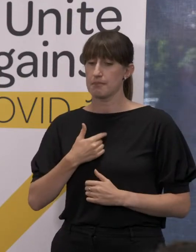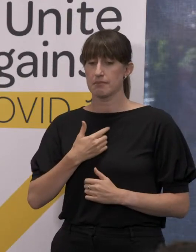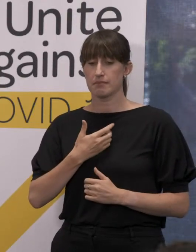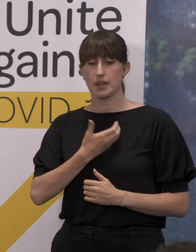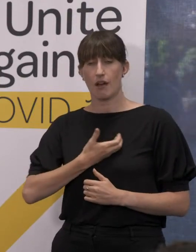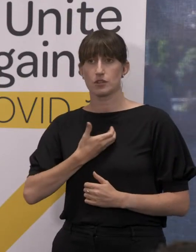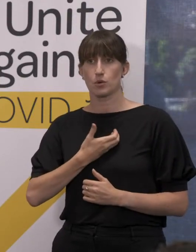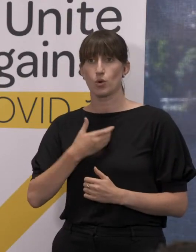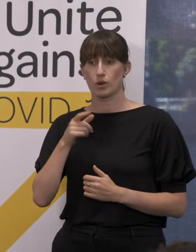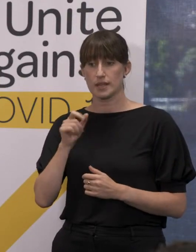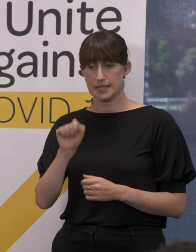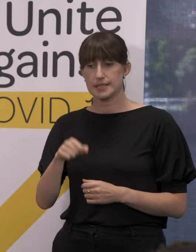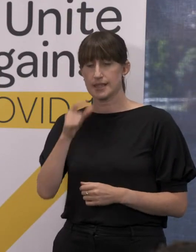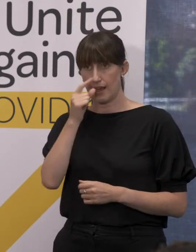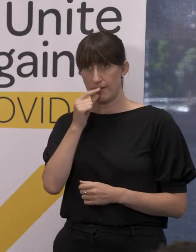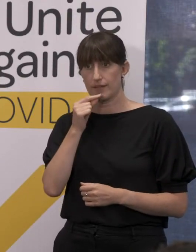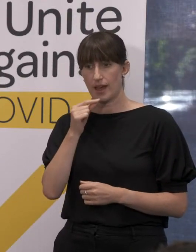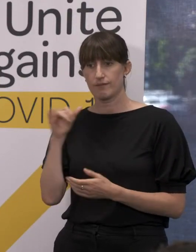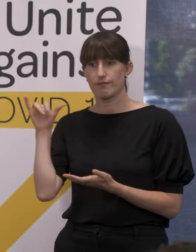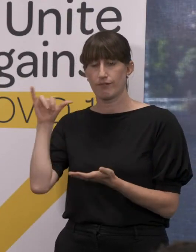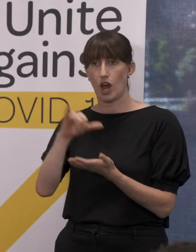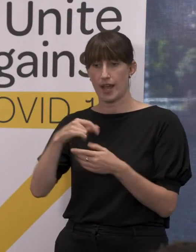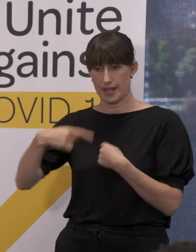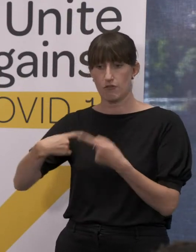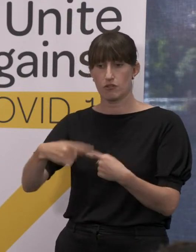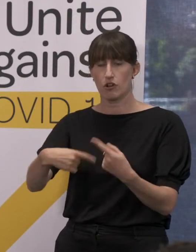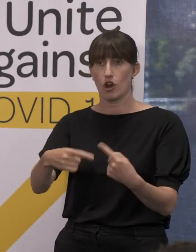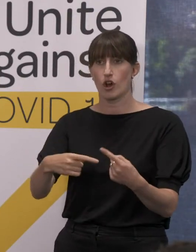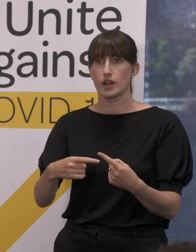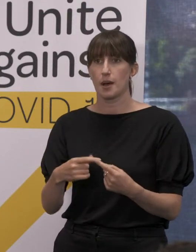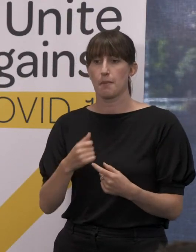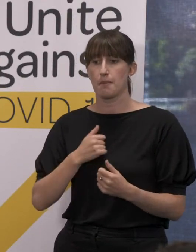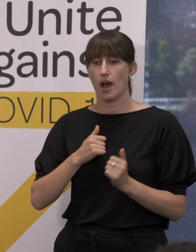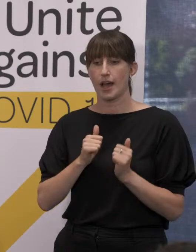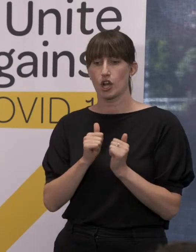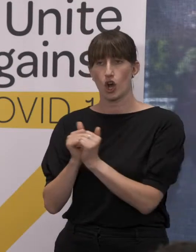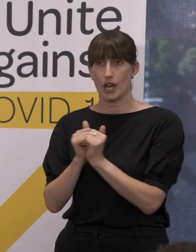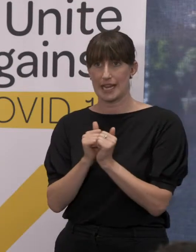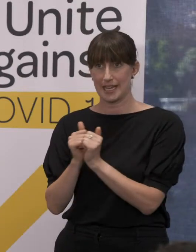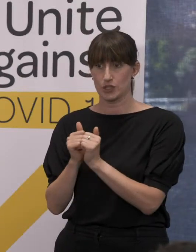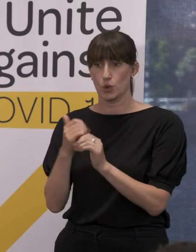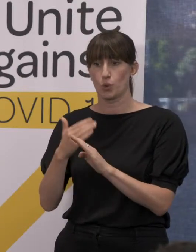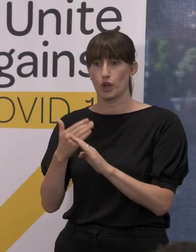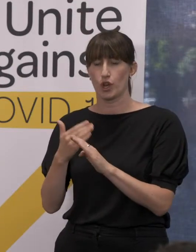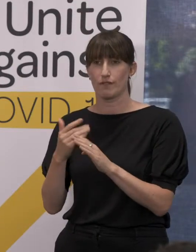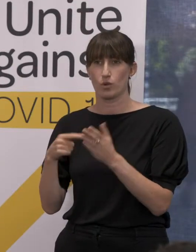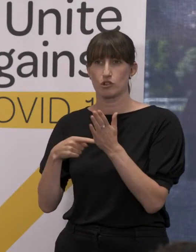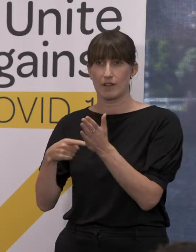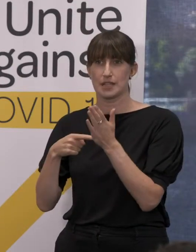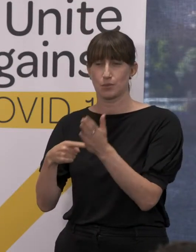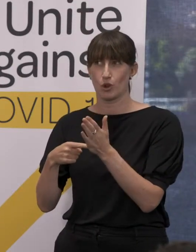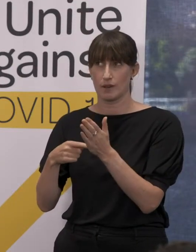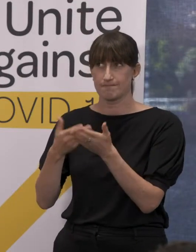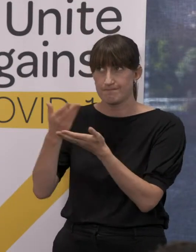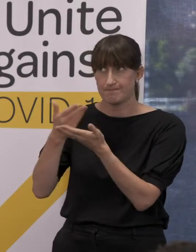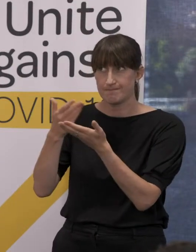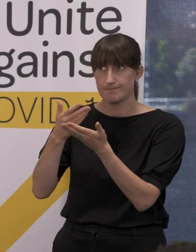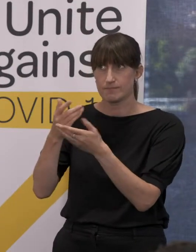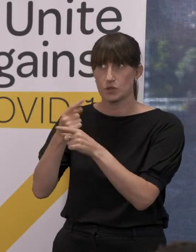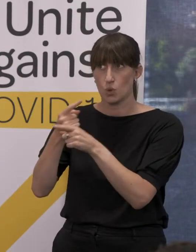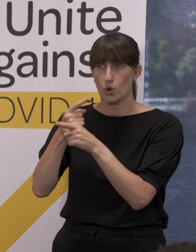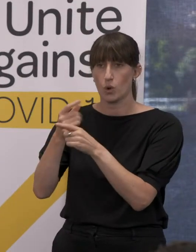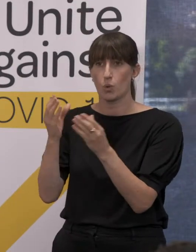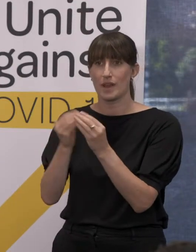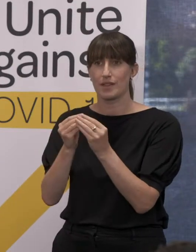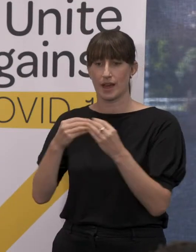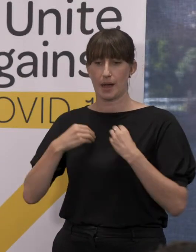flight continue. I should say that I know my colleagues in transport are in regular contact with Emirates, and that they are doing everything they